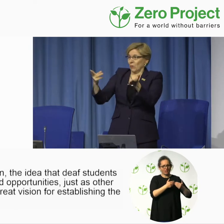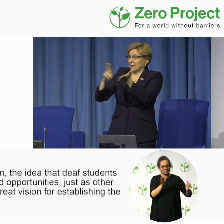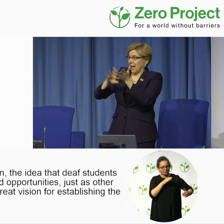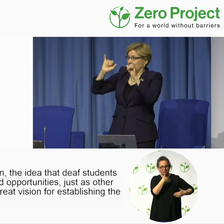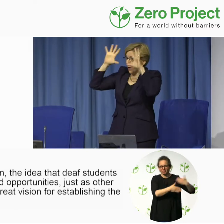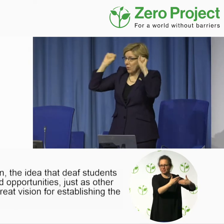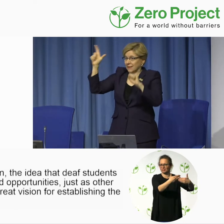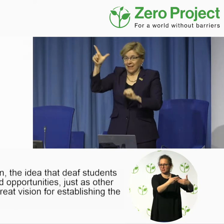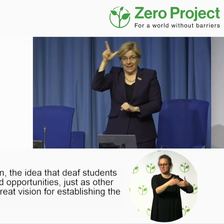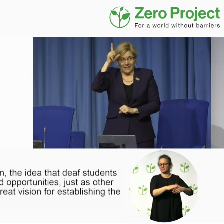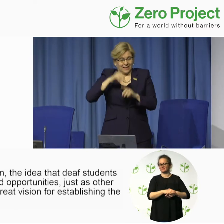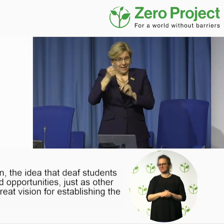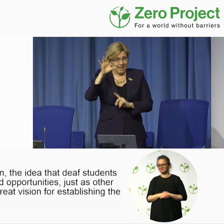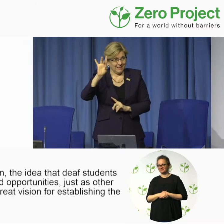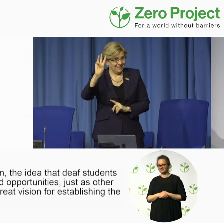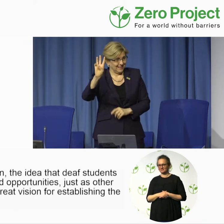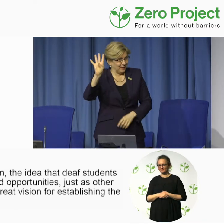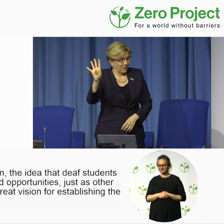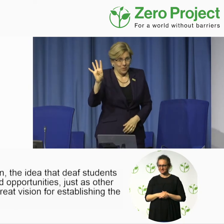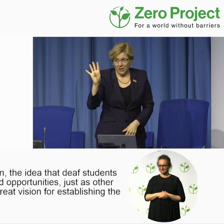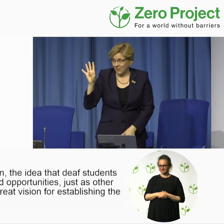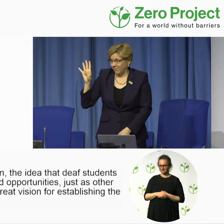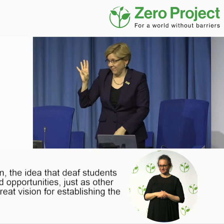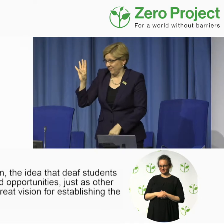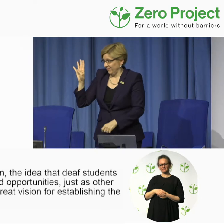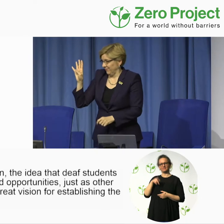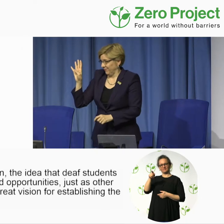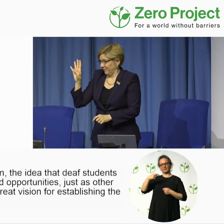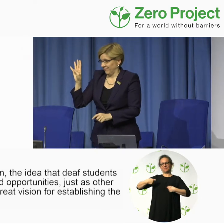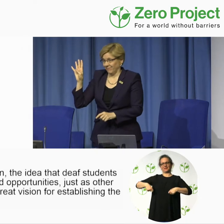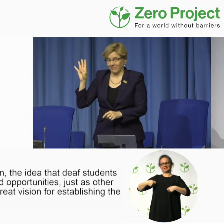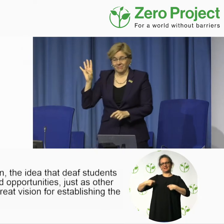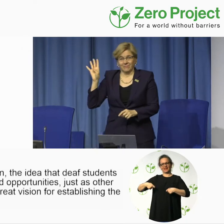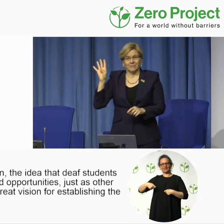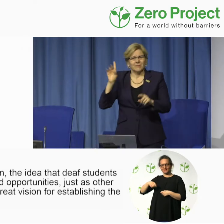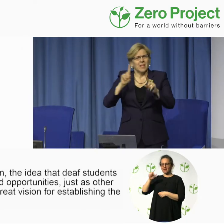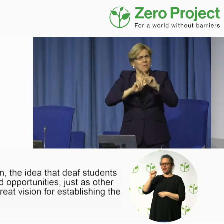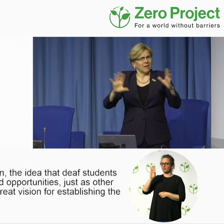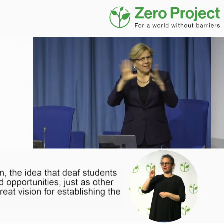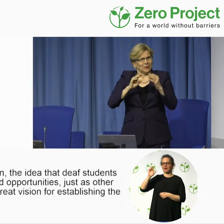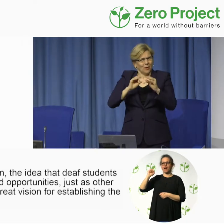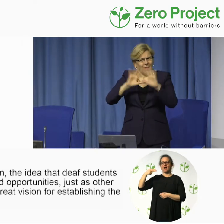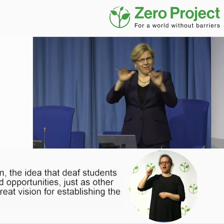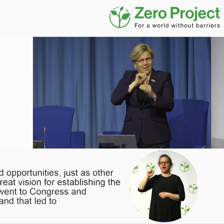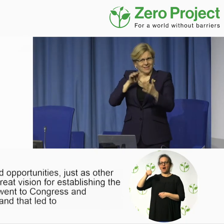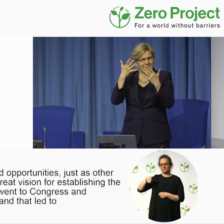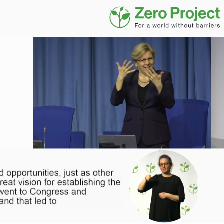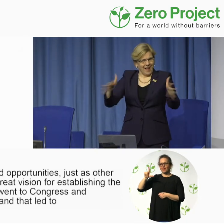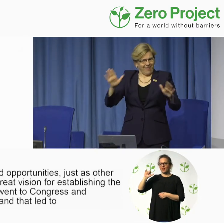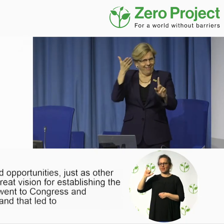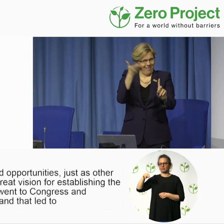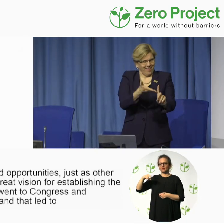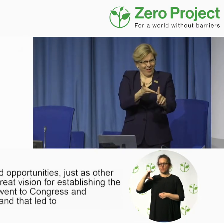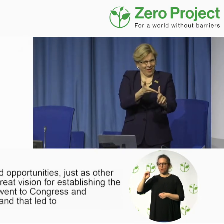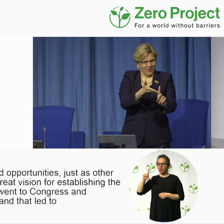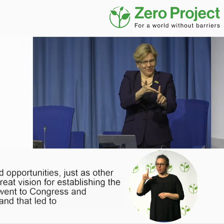people within our community went to Congress, and the charter was signed by President Abraham Lincoln in 1864, and that